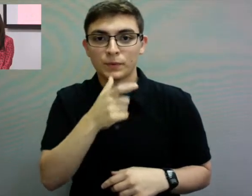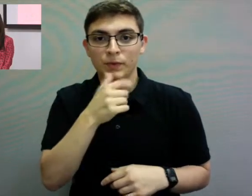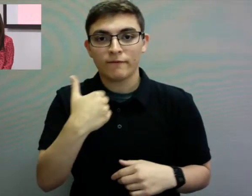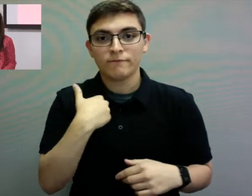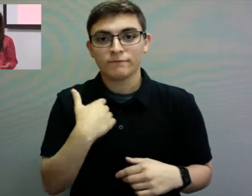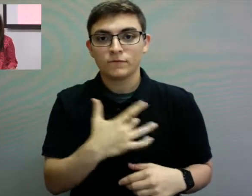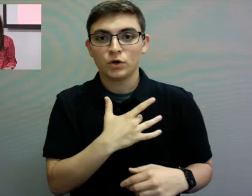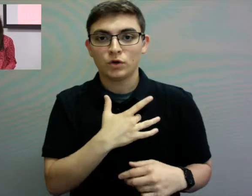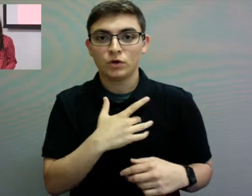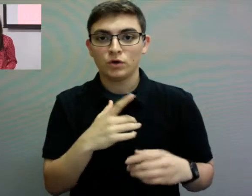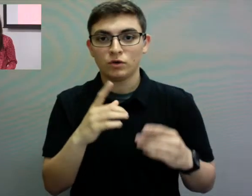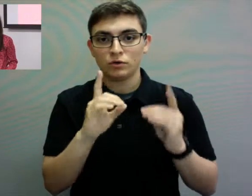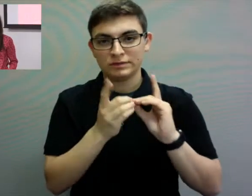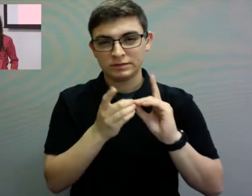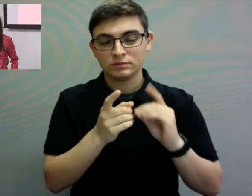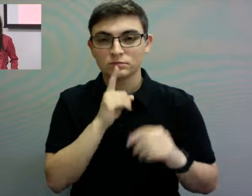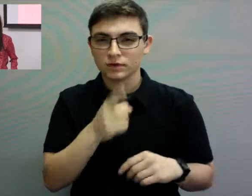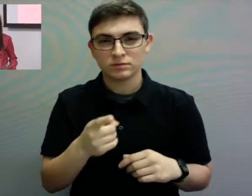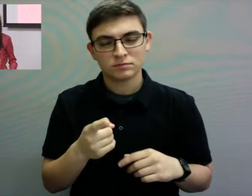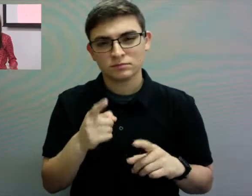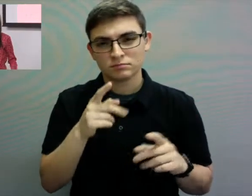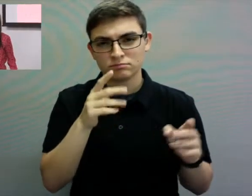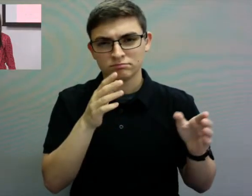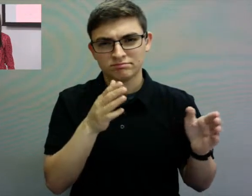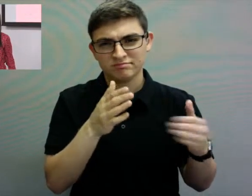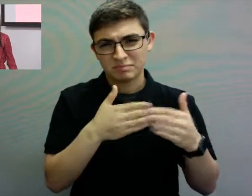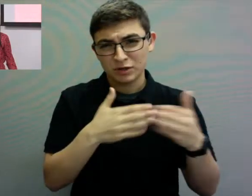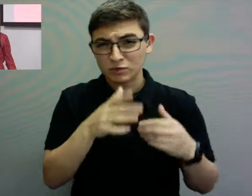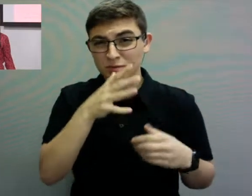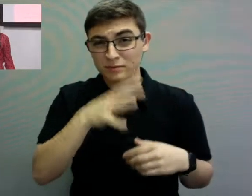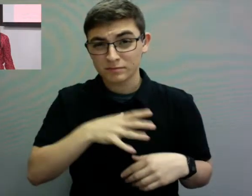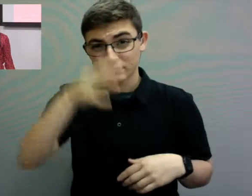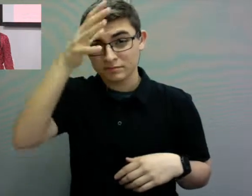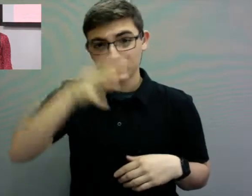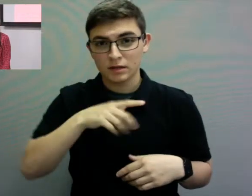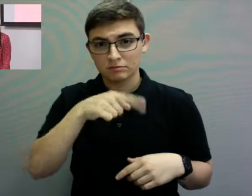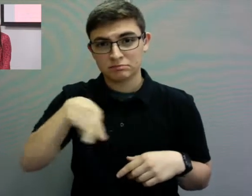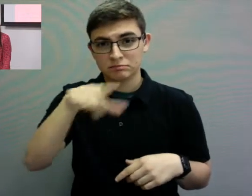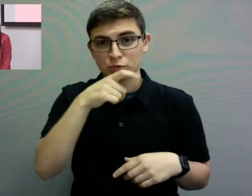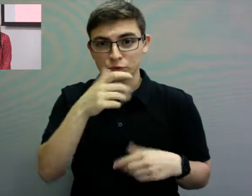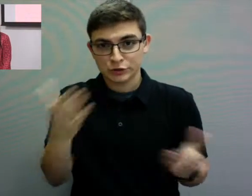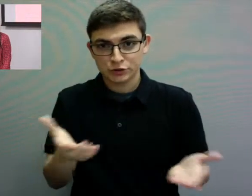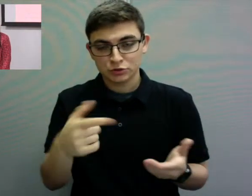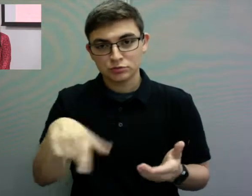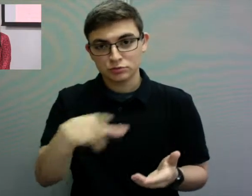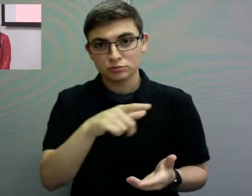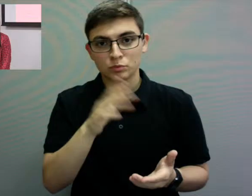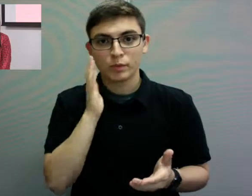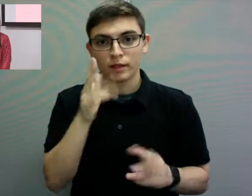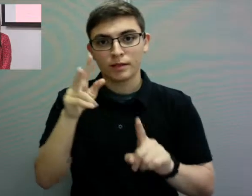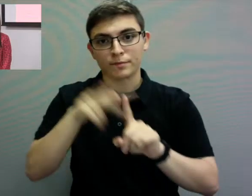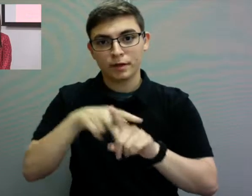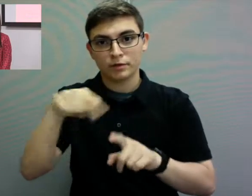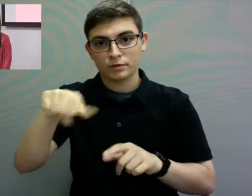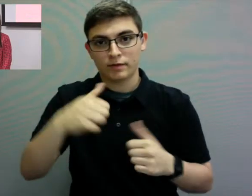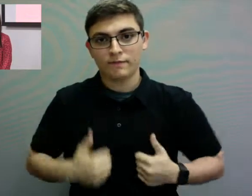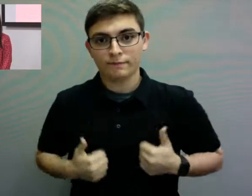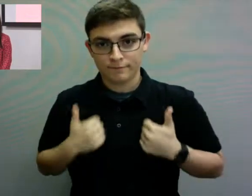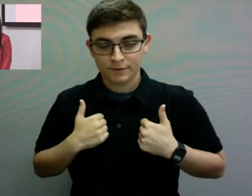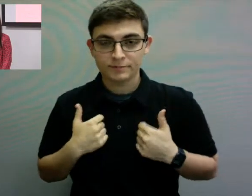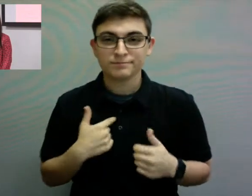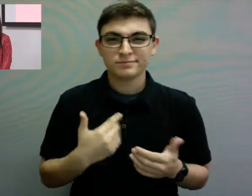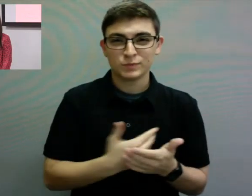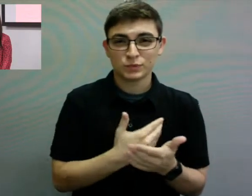the concepts apply to both men and women, so it should be applicable to everyone. So thank you guys for coming out. I'm one of the